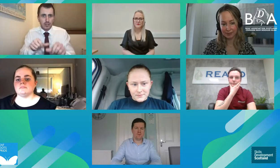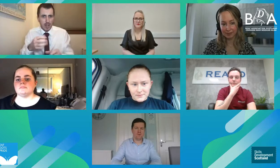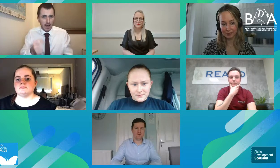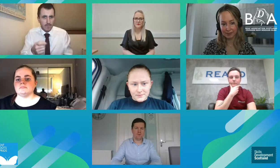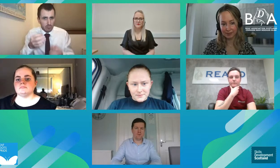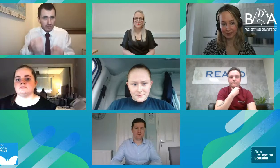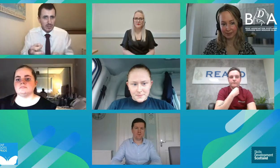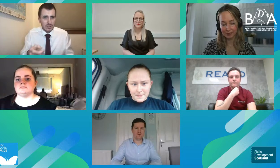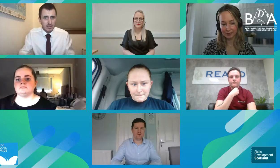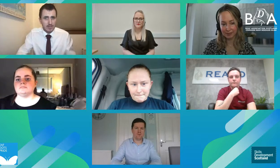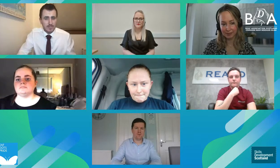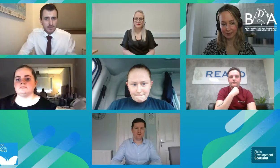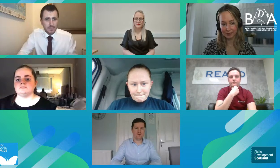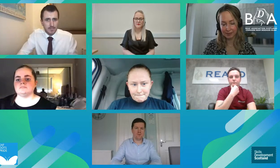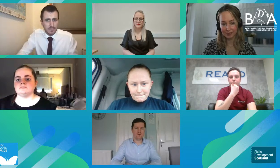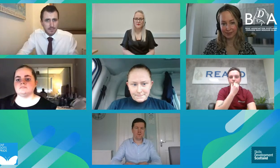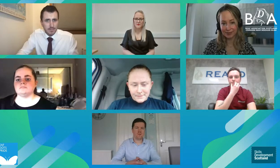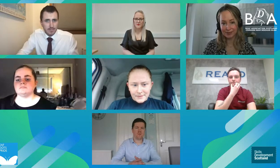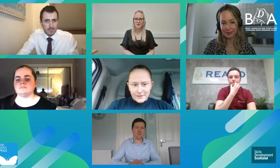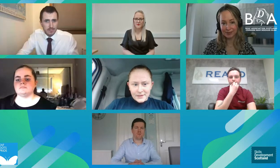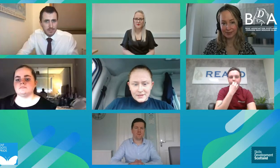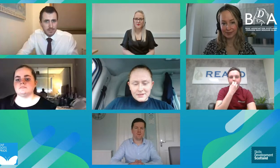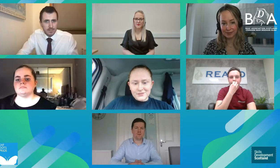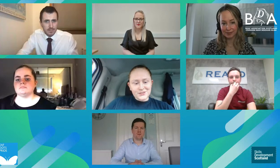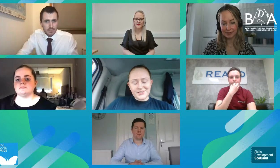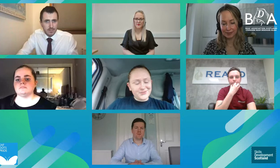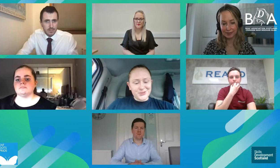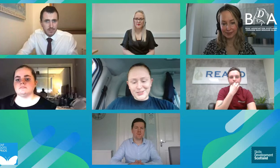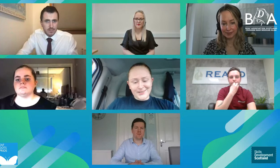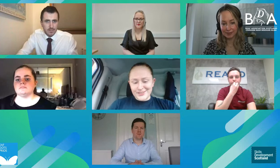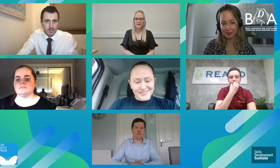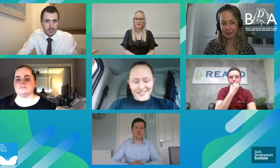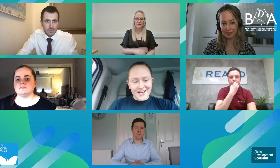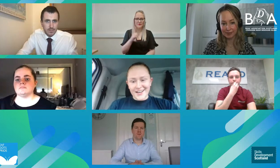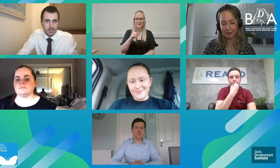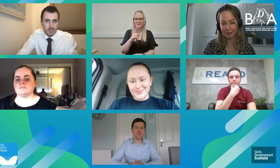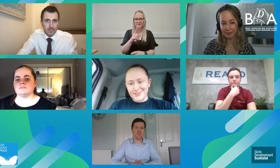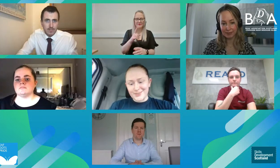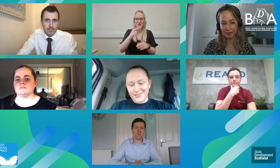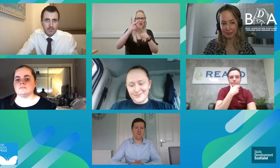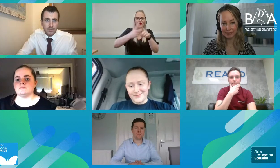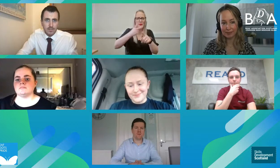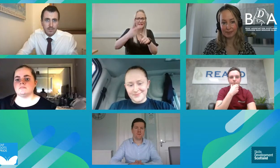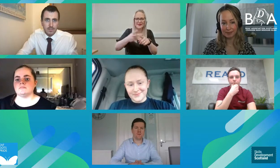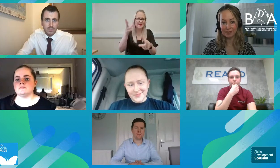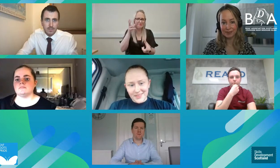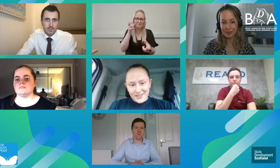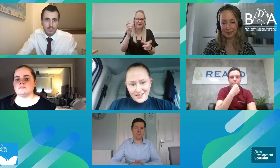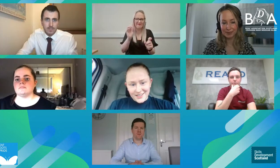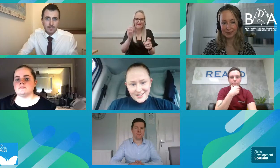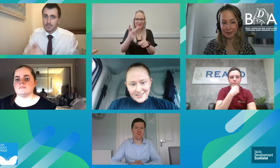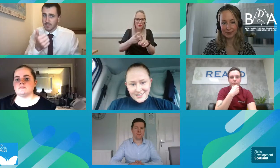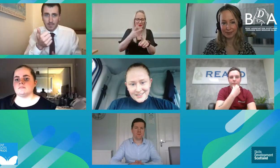structures in place in terms of your workplace too? Sorry, say that again, please. Sorry.